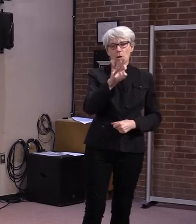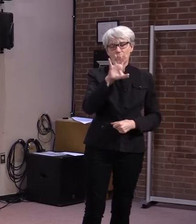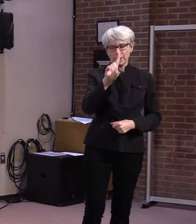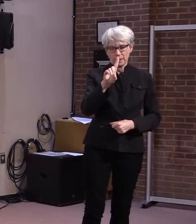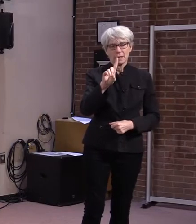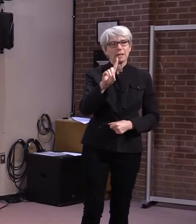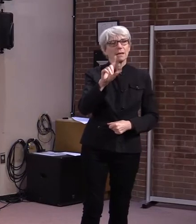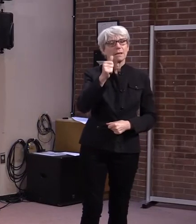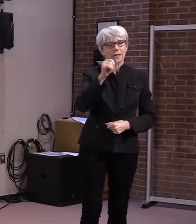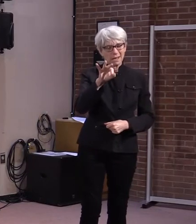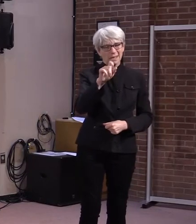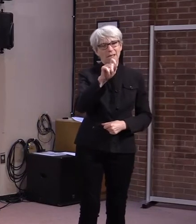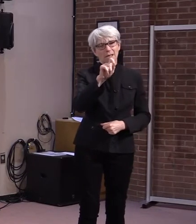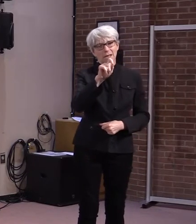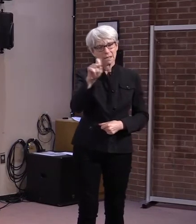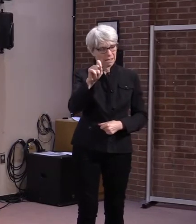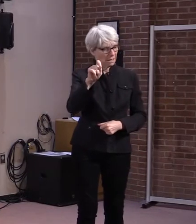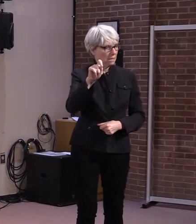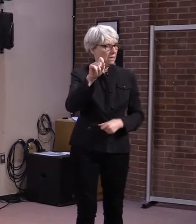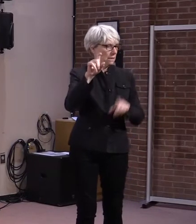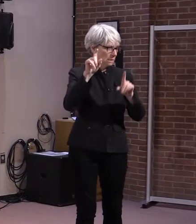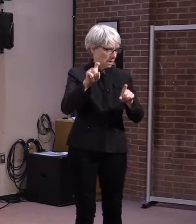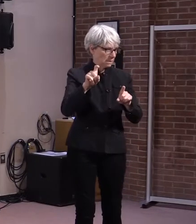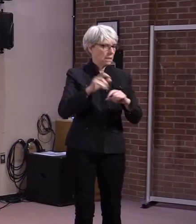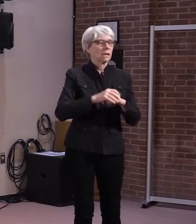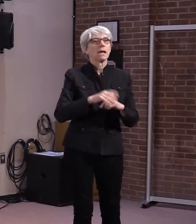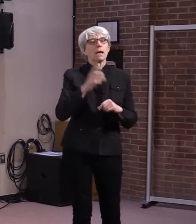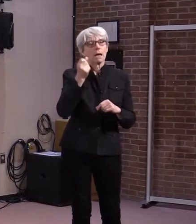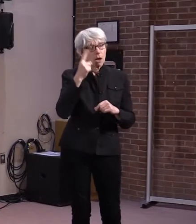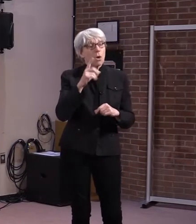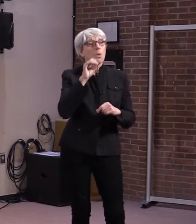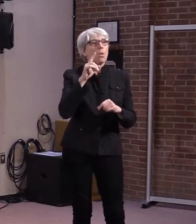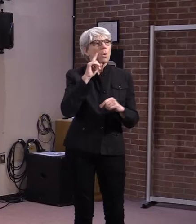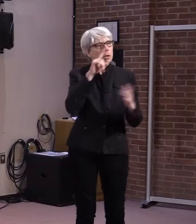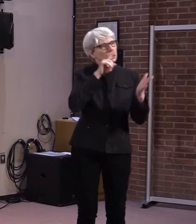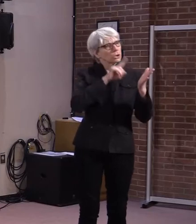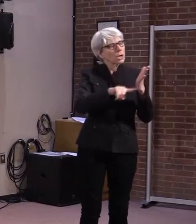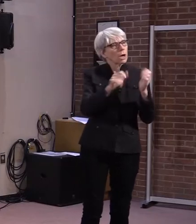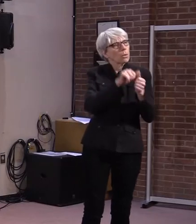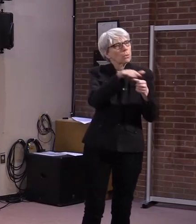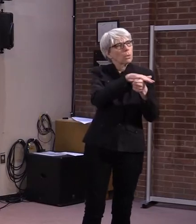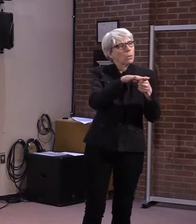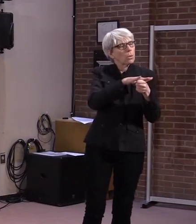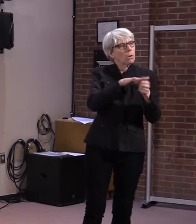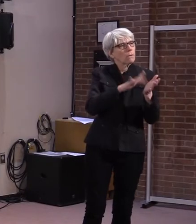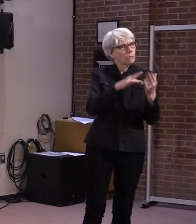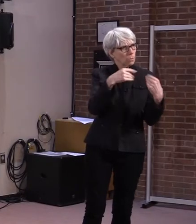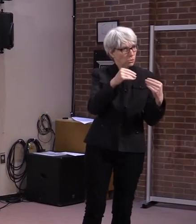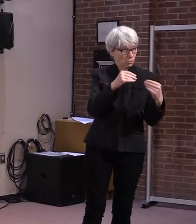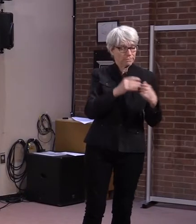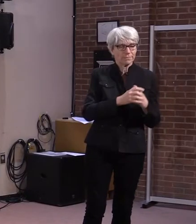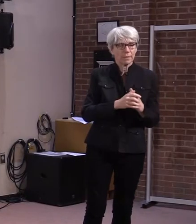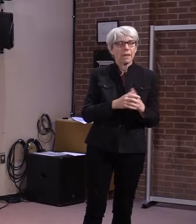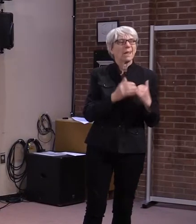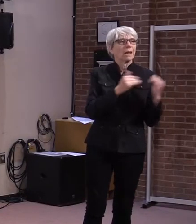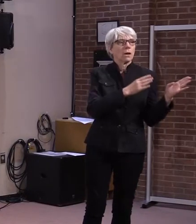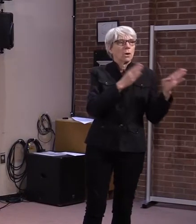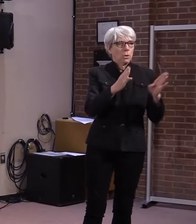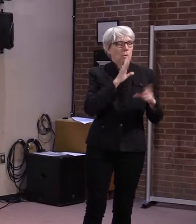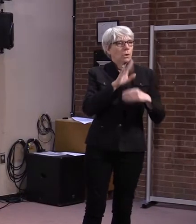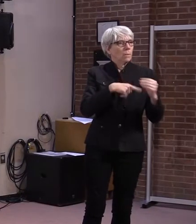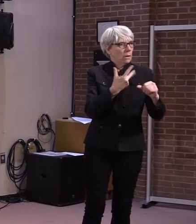healthvermont.gov/COVID-19/testing or visit your pharmacy website. So let's turn to vaccines. With the increase in cases